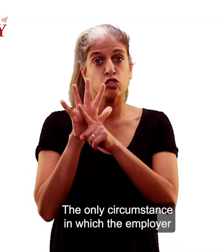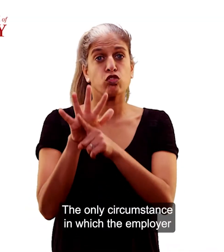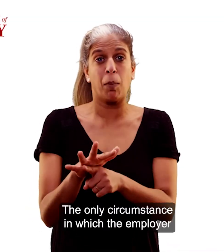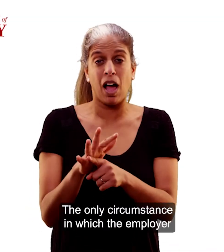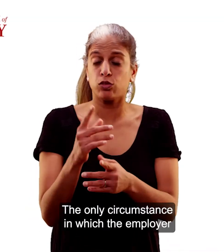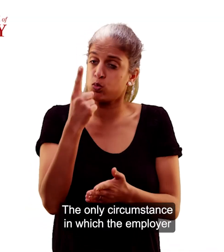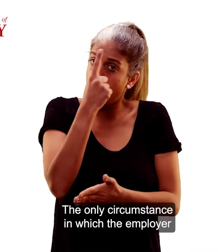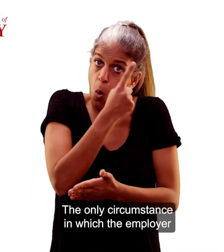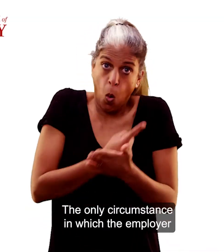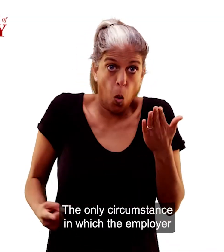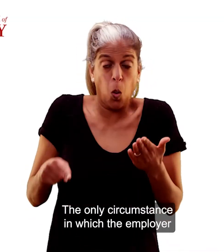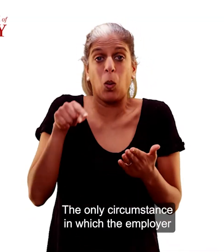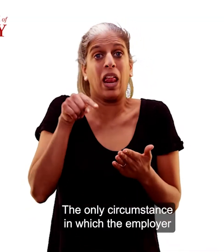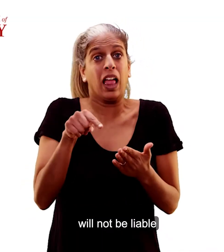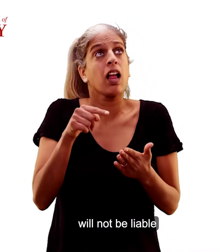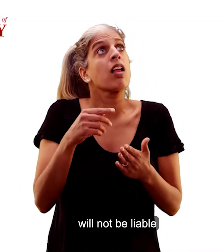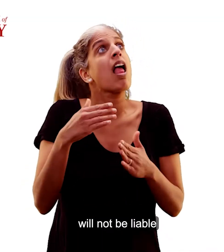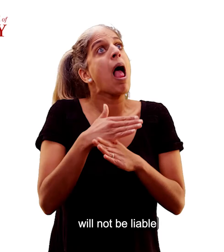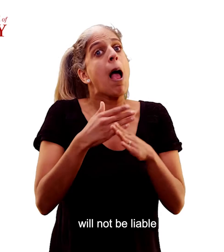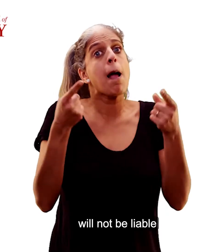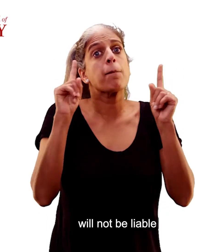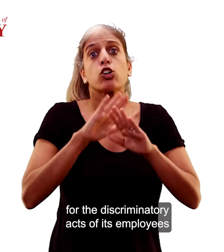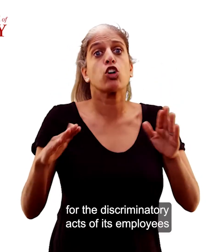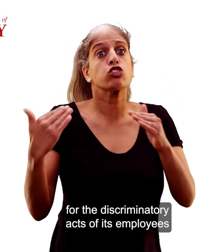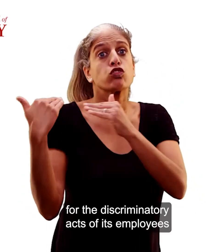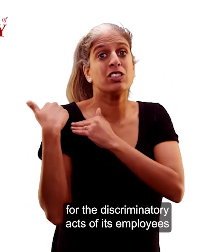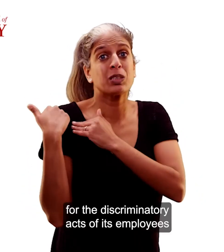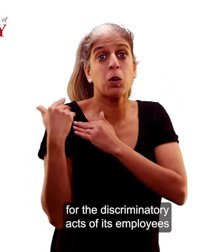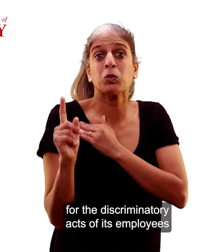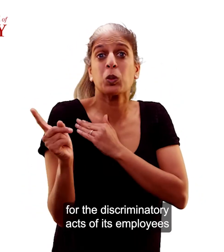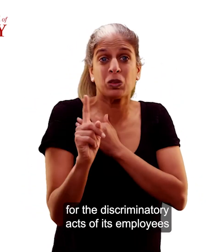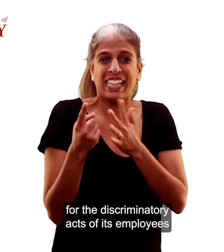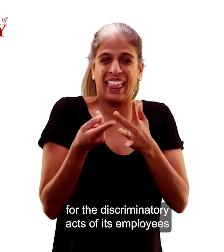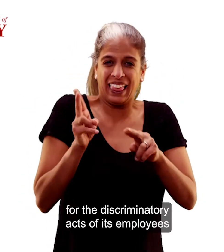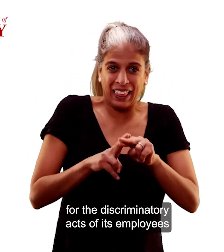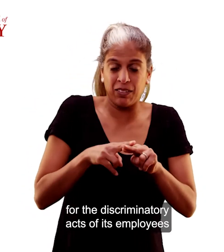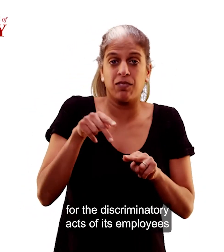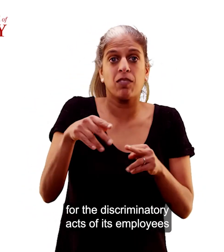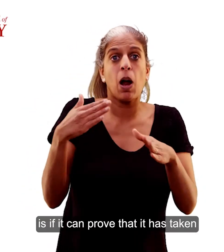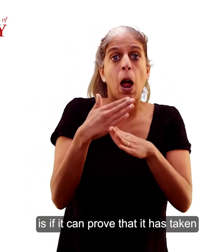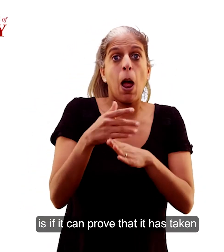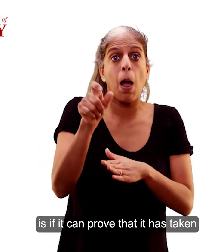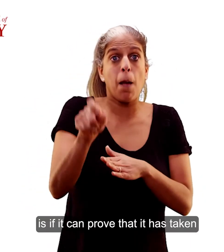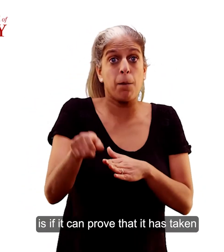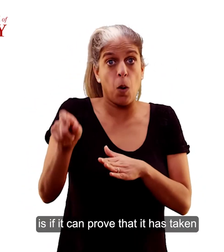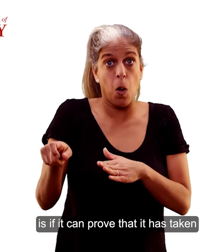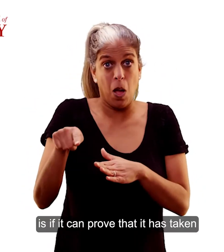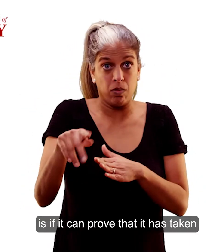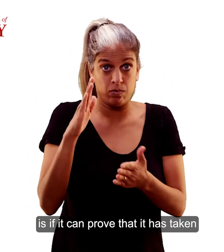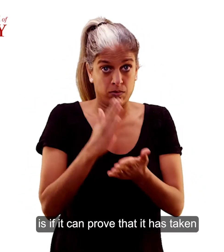The only circumstance in which the employer will not be liable for the discriminatory acts of its employees is if it can prove that it has